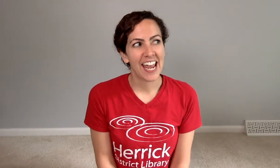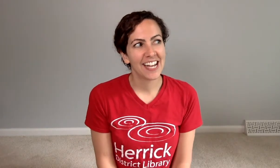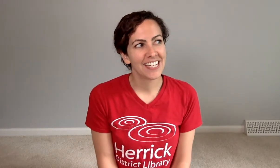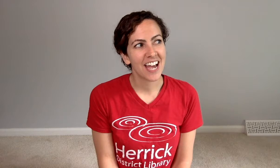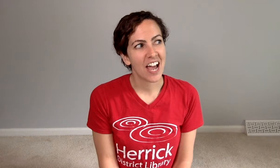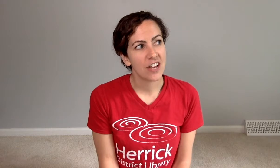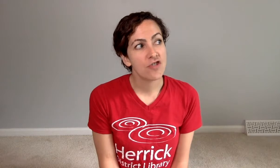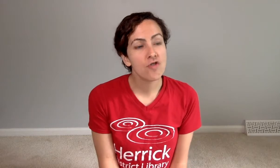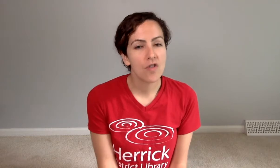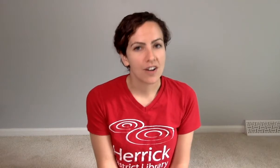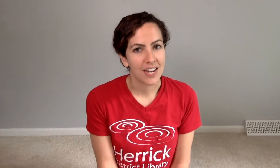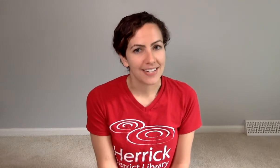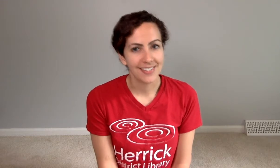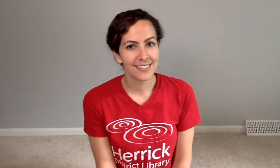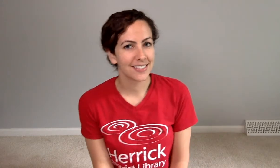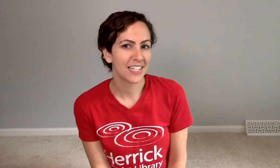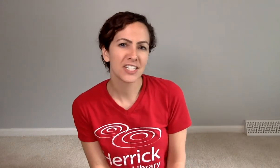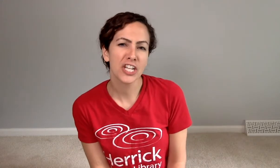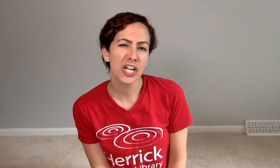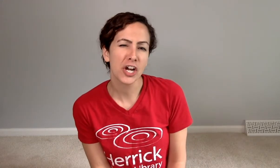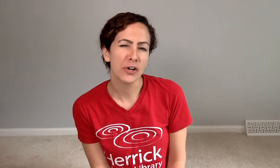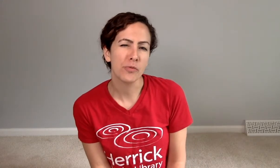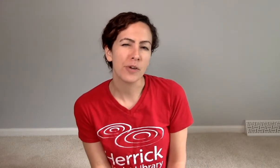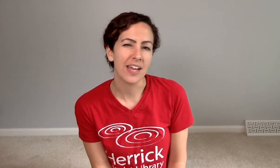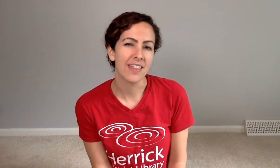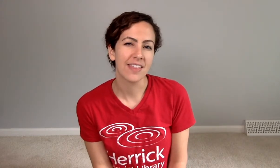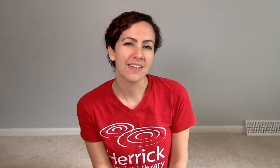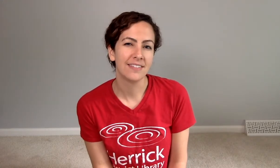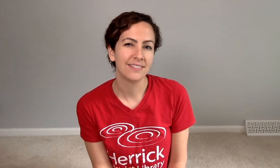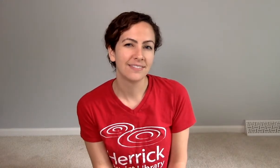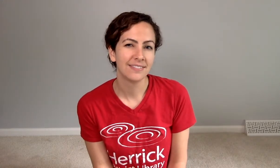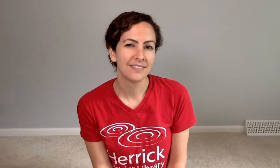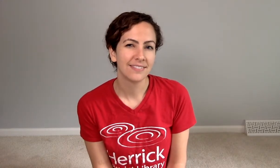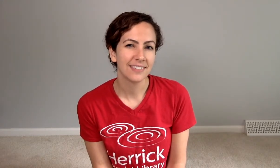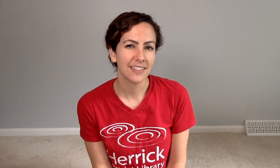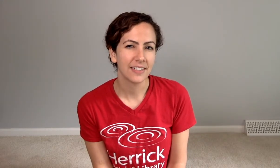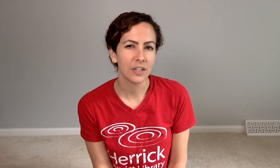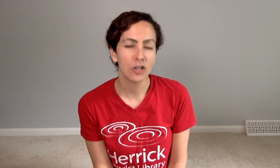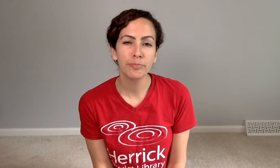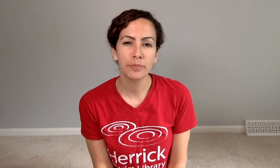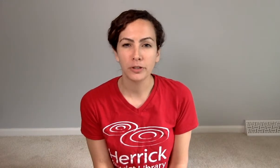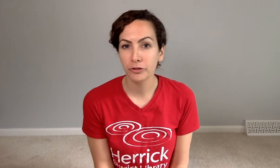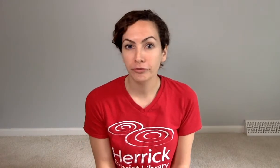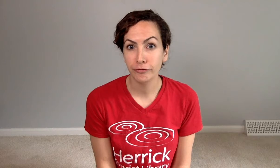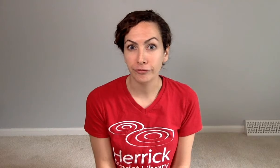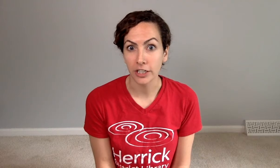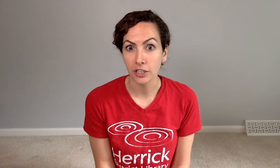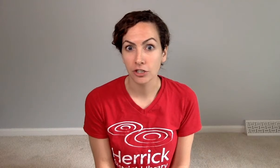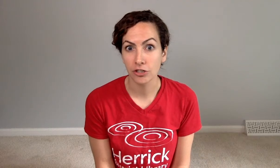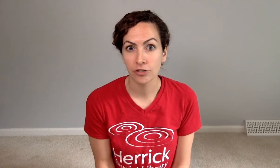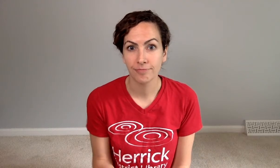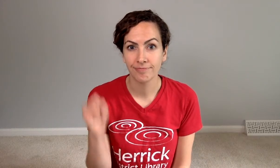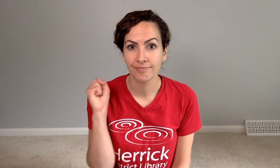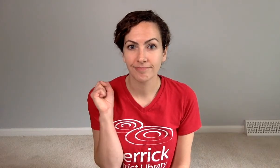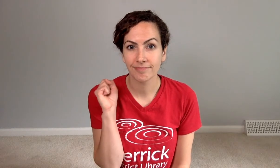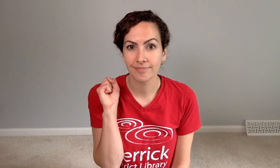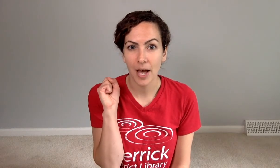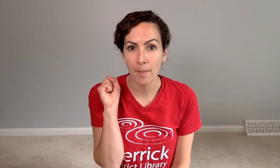And a noise to go with a little blue fish. How about